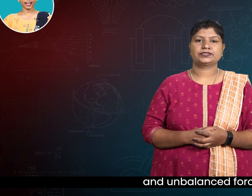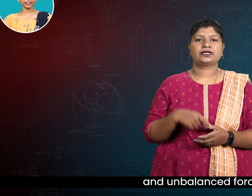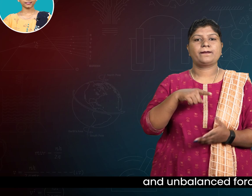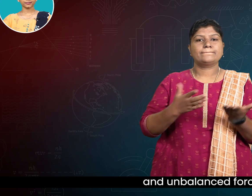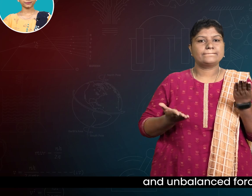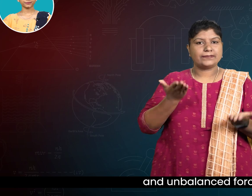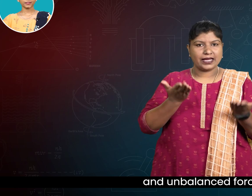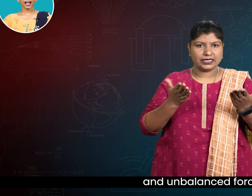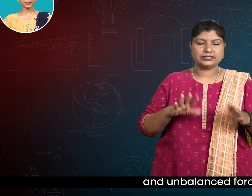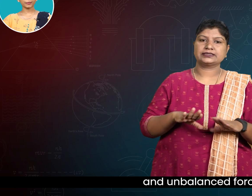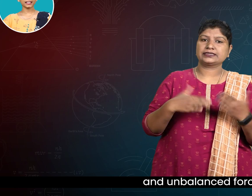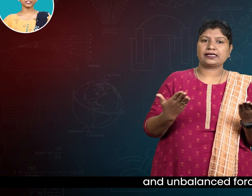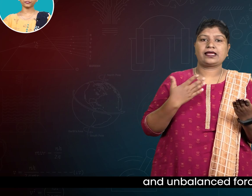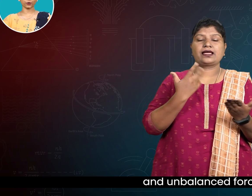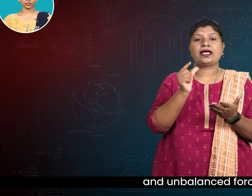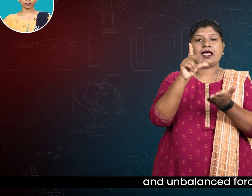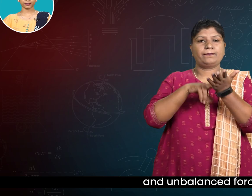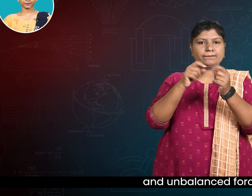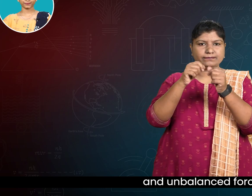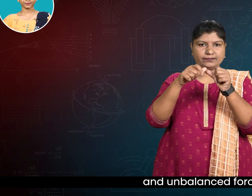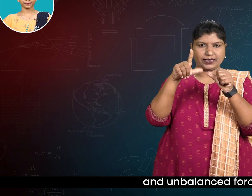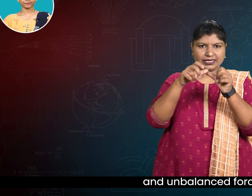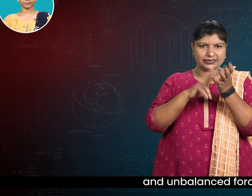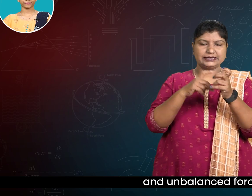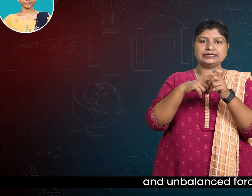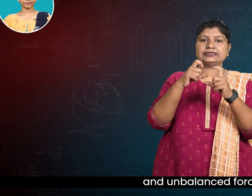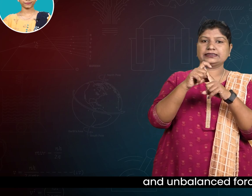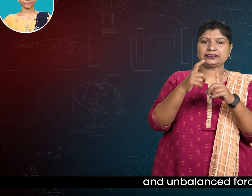Balanced and unbalanced force.